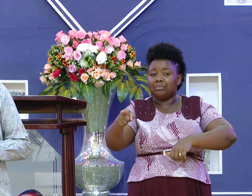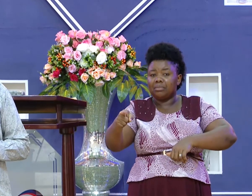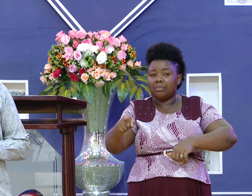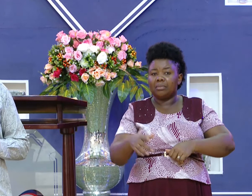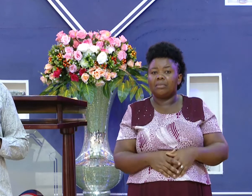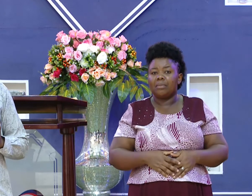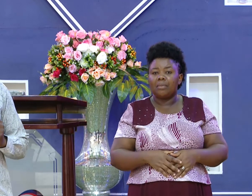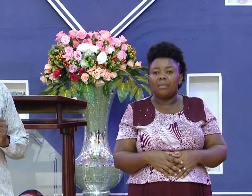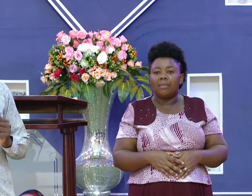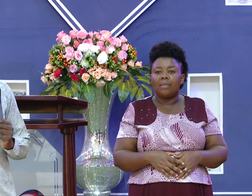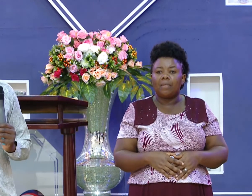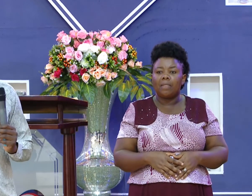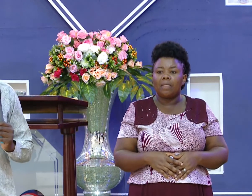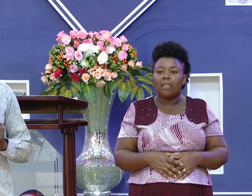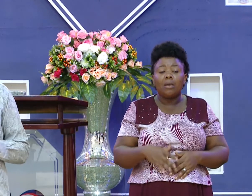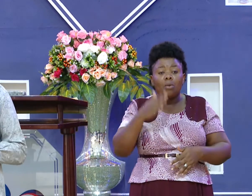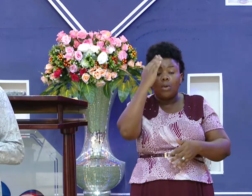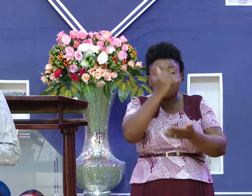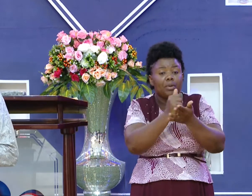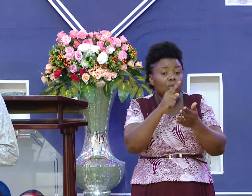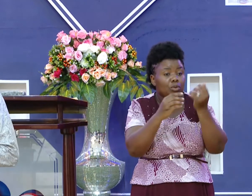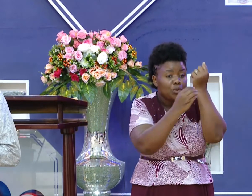speak against other people